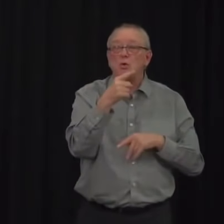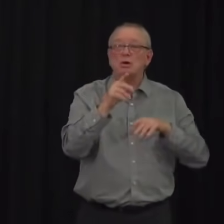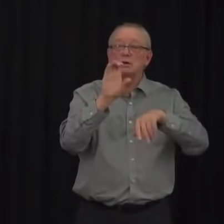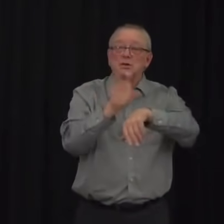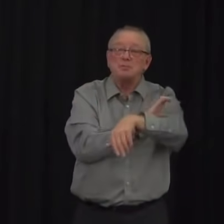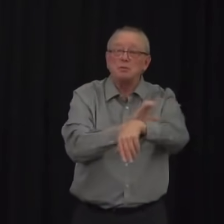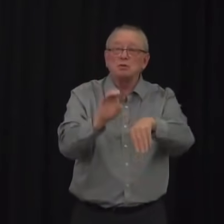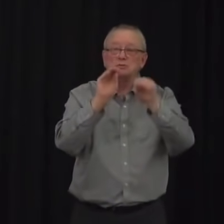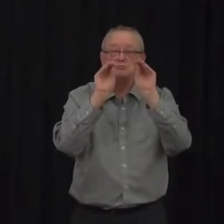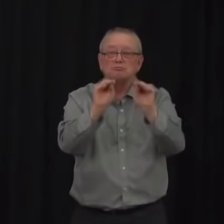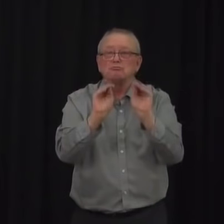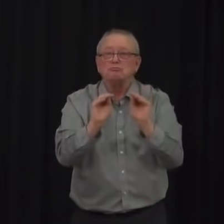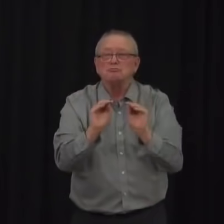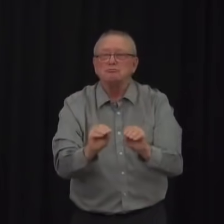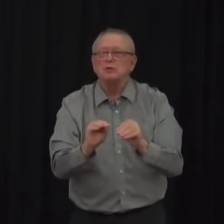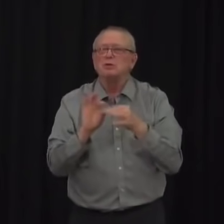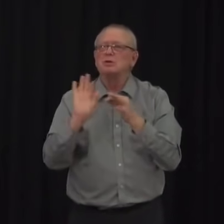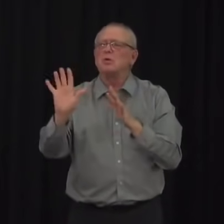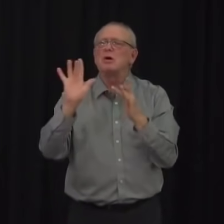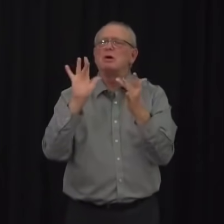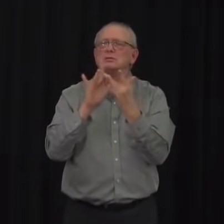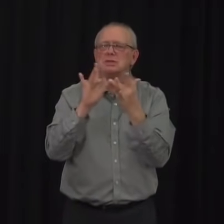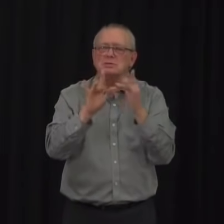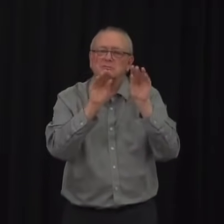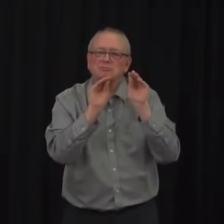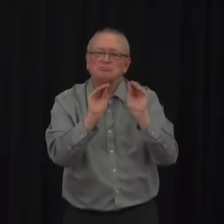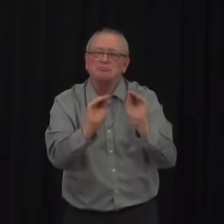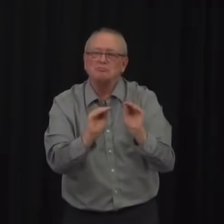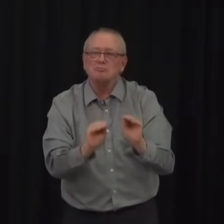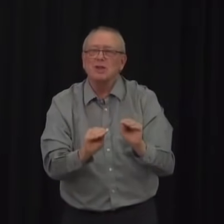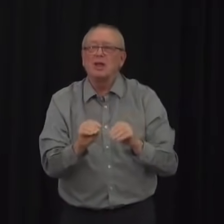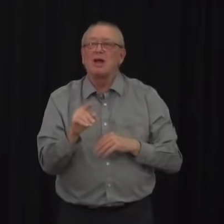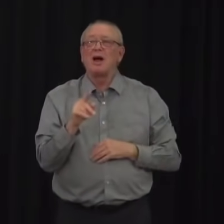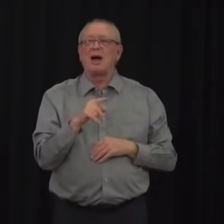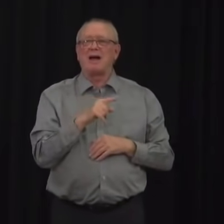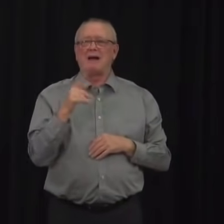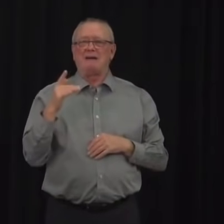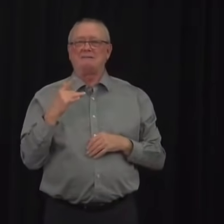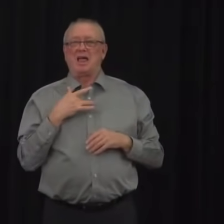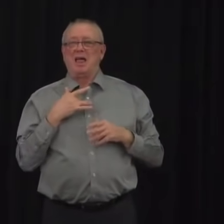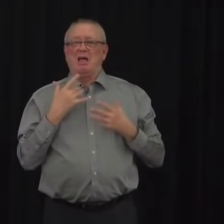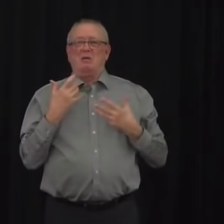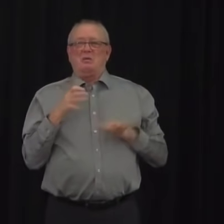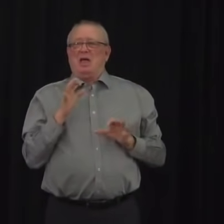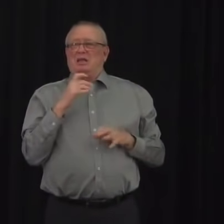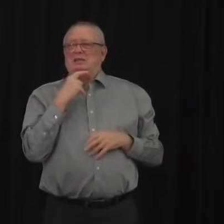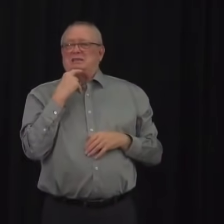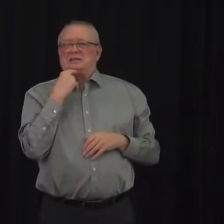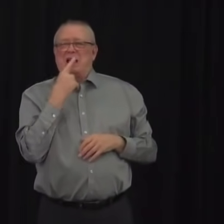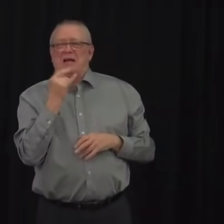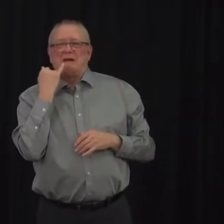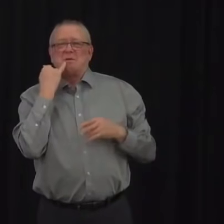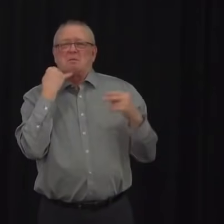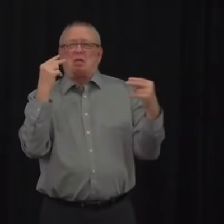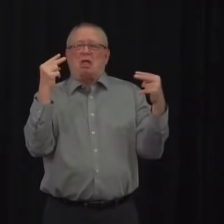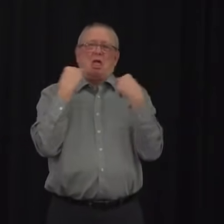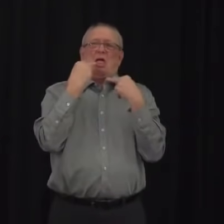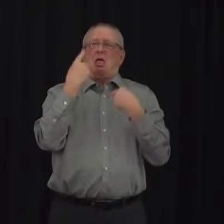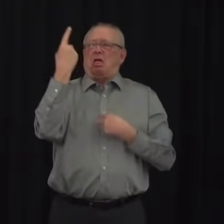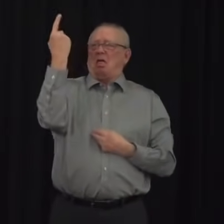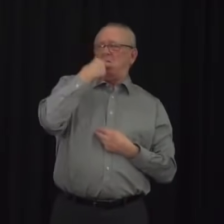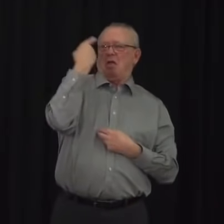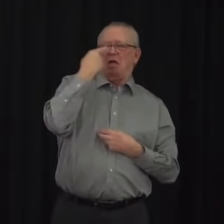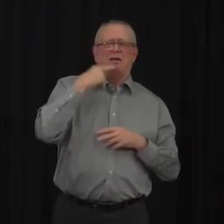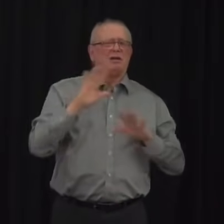known close contacts. I know many worried about being blamed or stigmatized, and I want to stress that this process